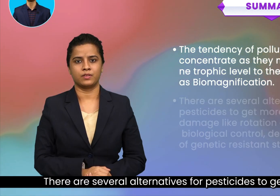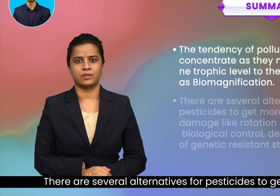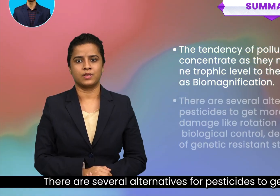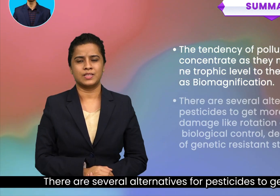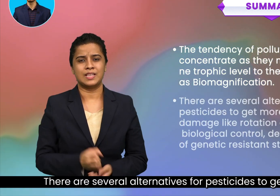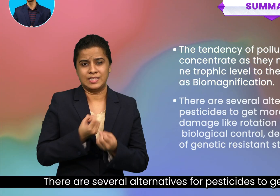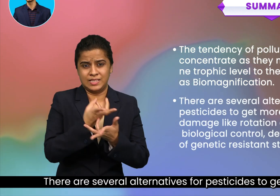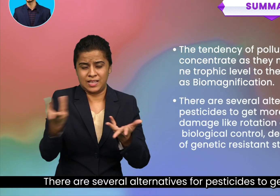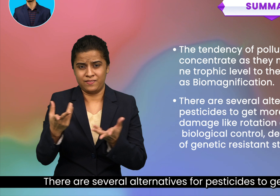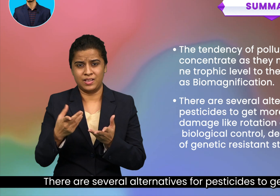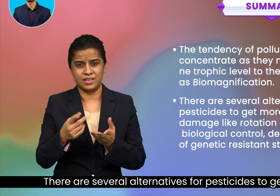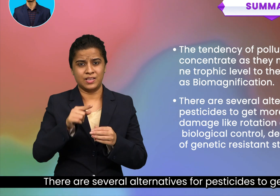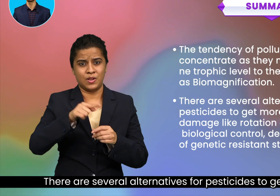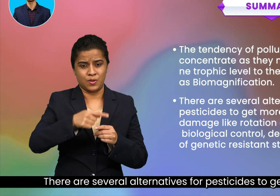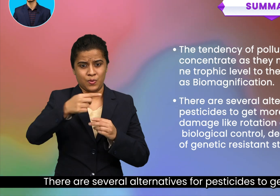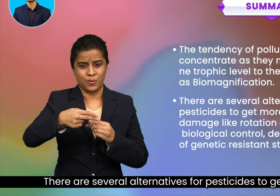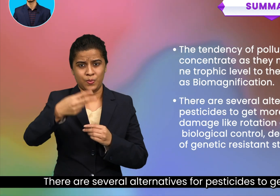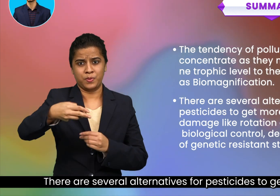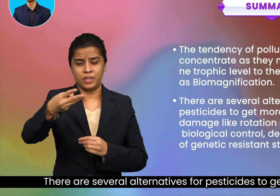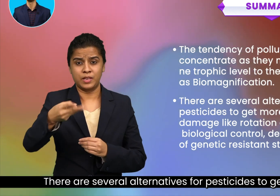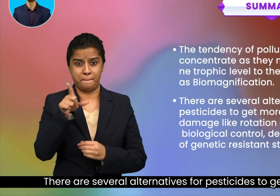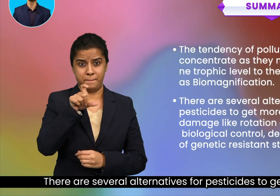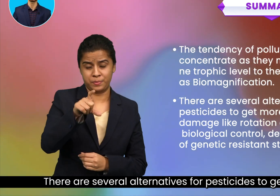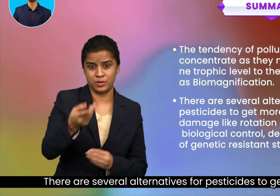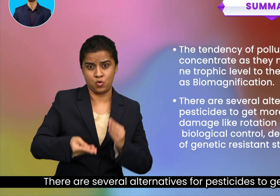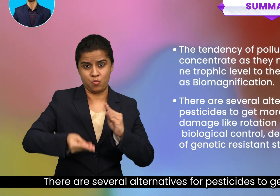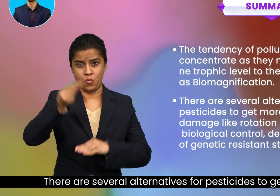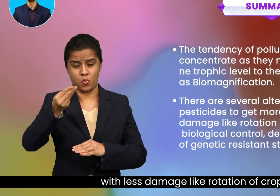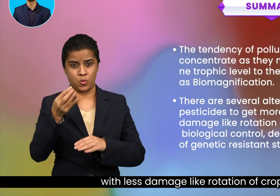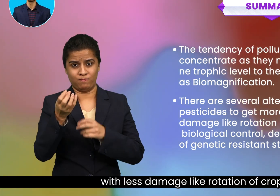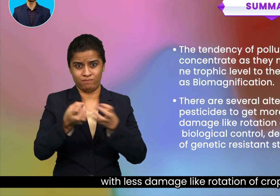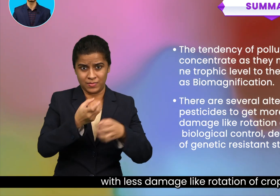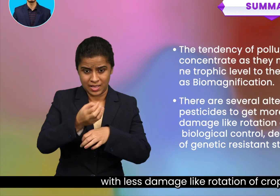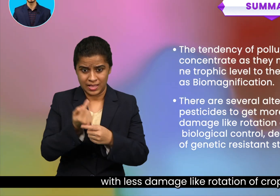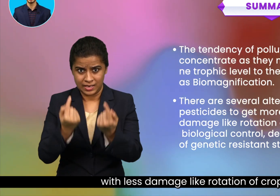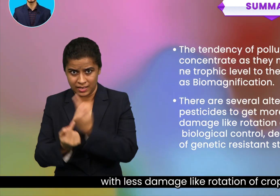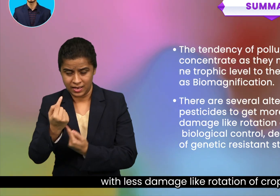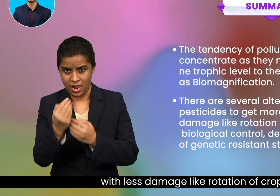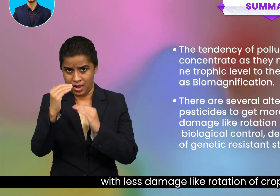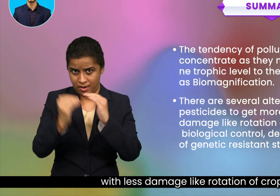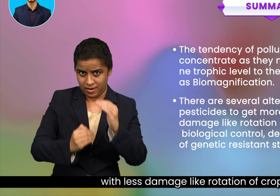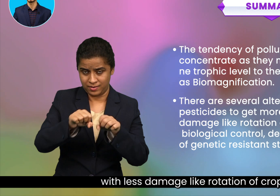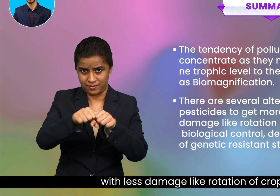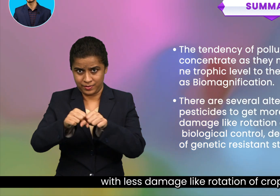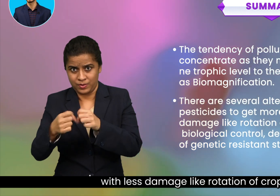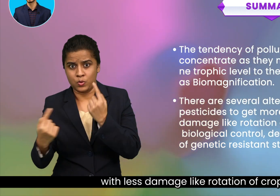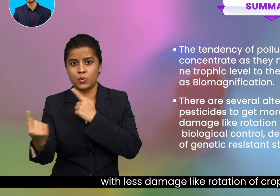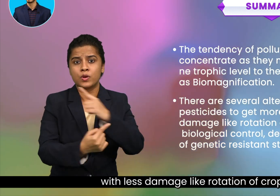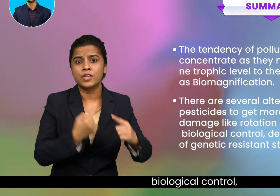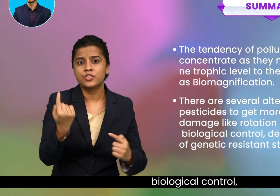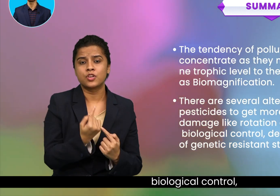There are several alternatives for pesticide to get more yields with less damage, like rotation of